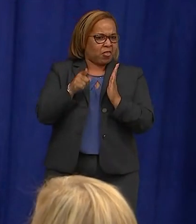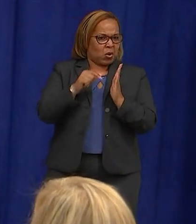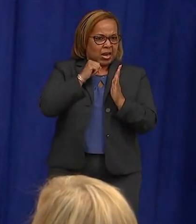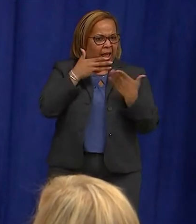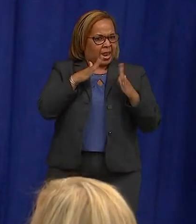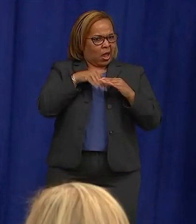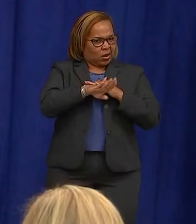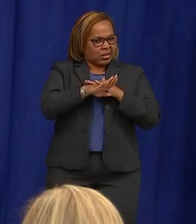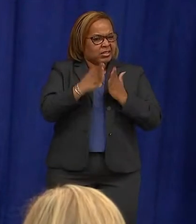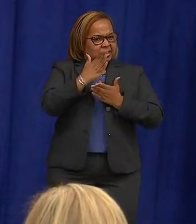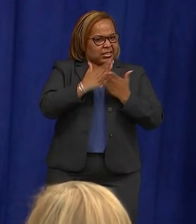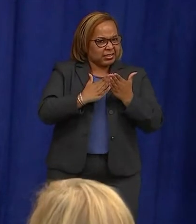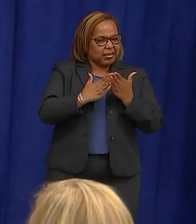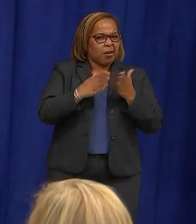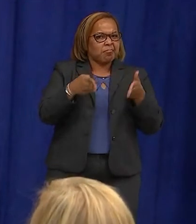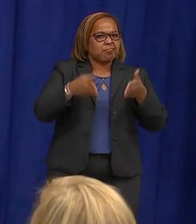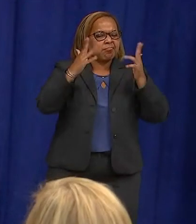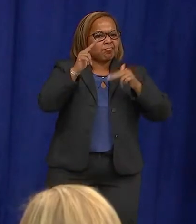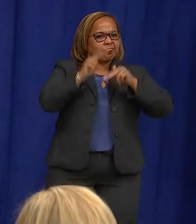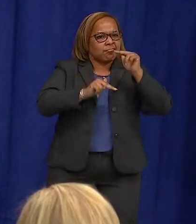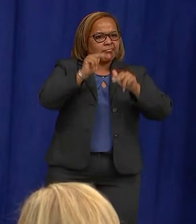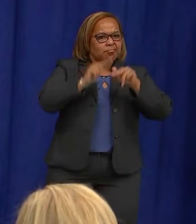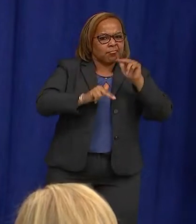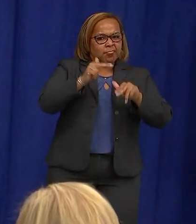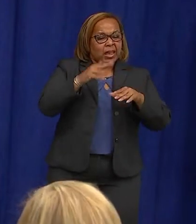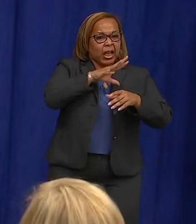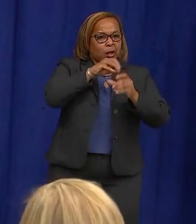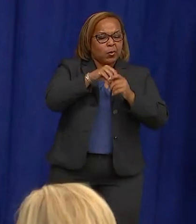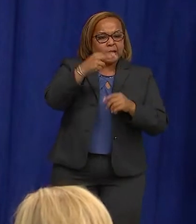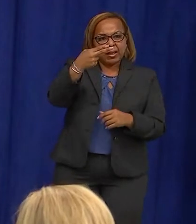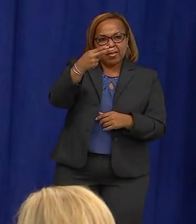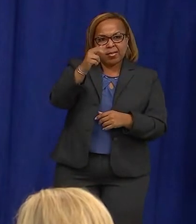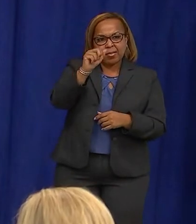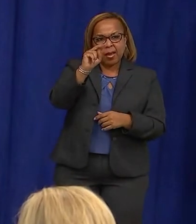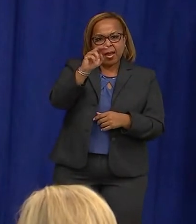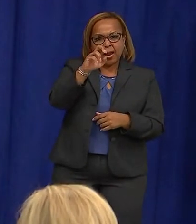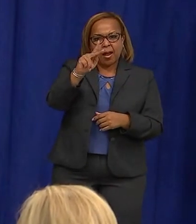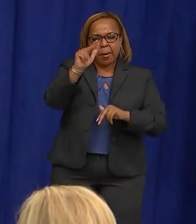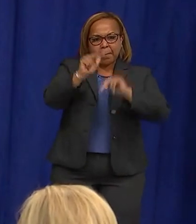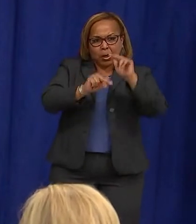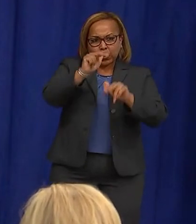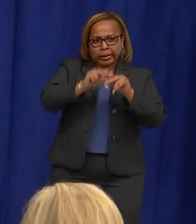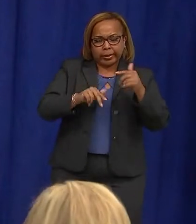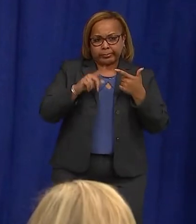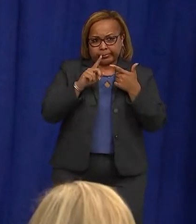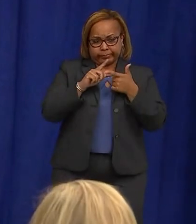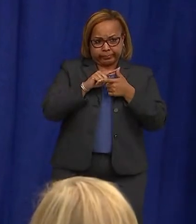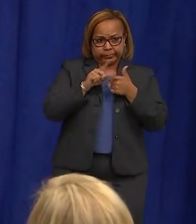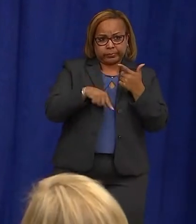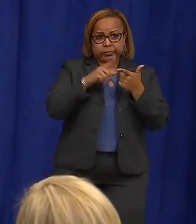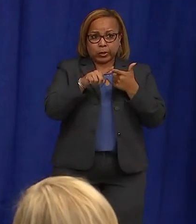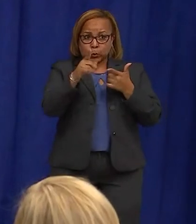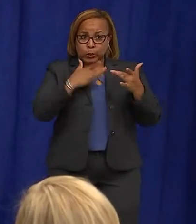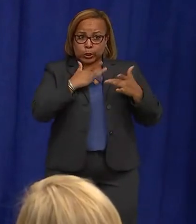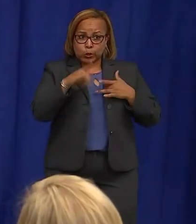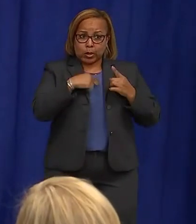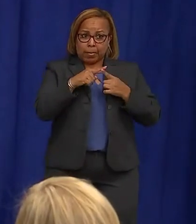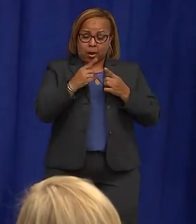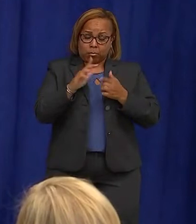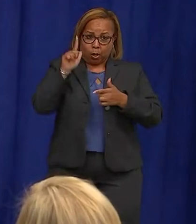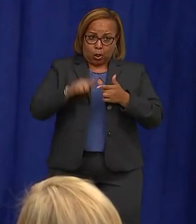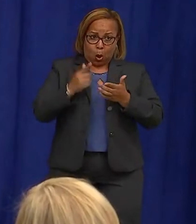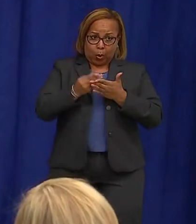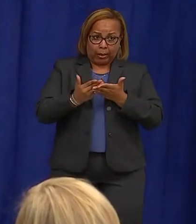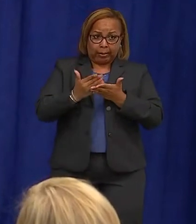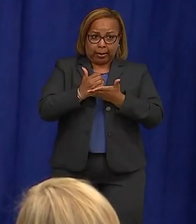allowed into some high-rises, including the Hancock building. Yeah. And also, are you concerned about low-income neighborhoods